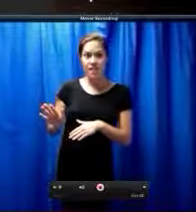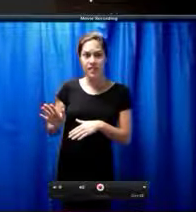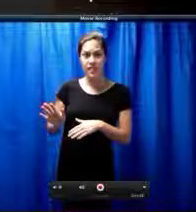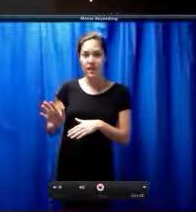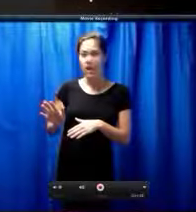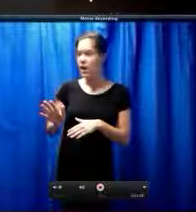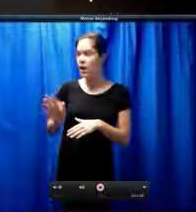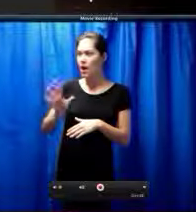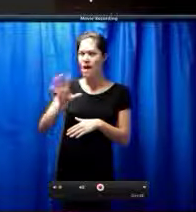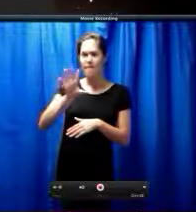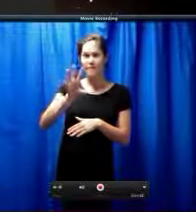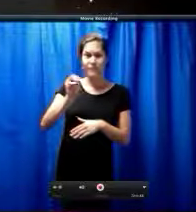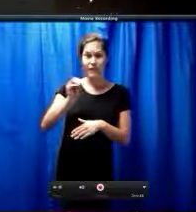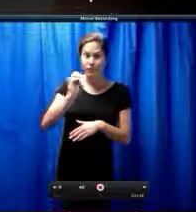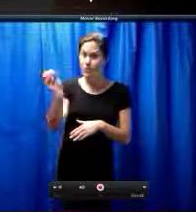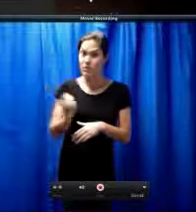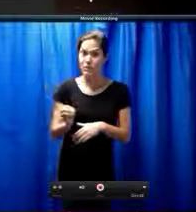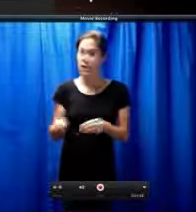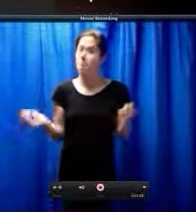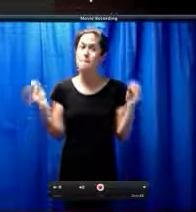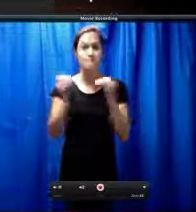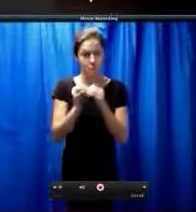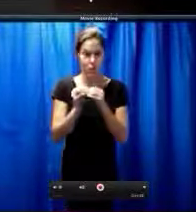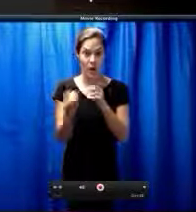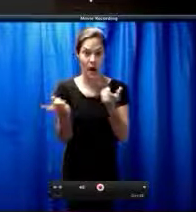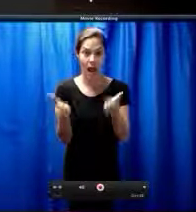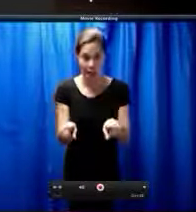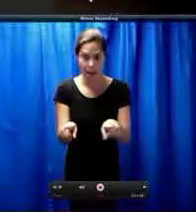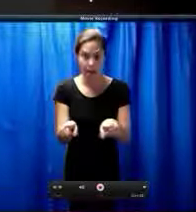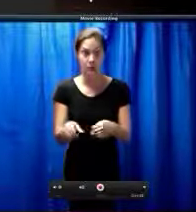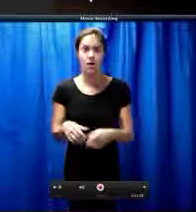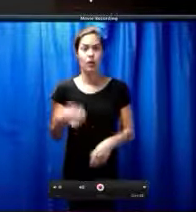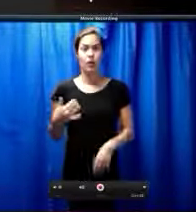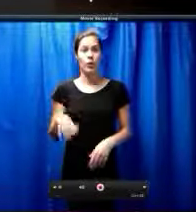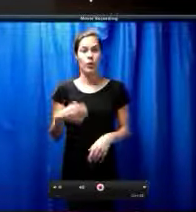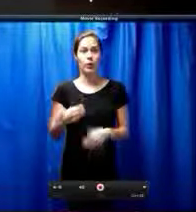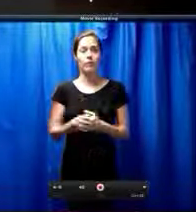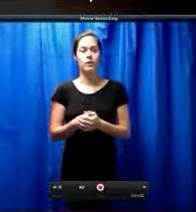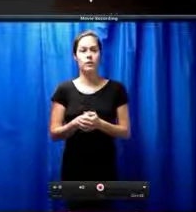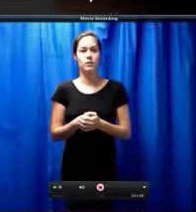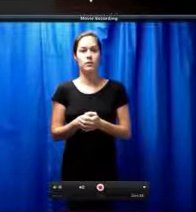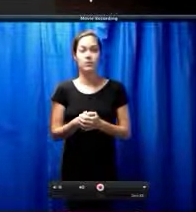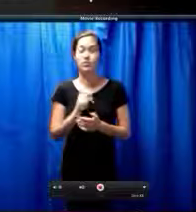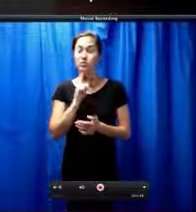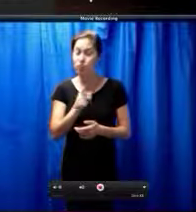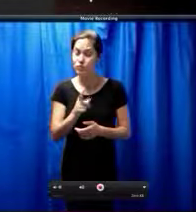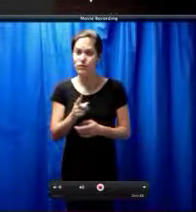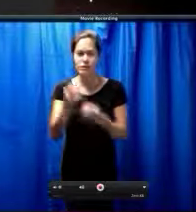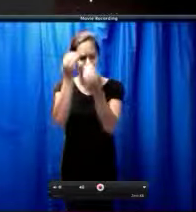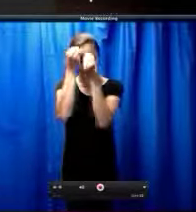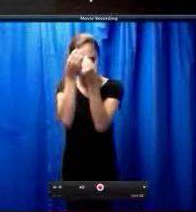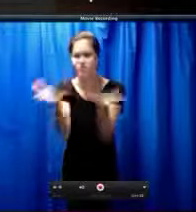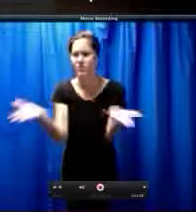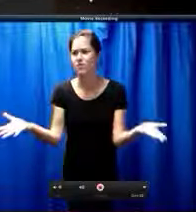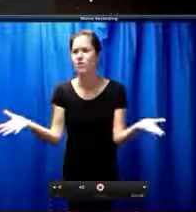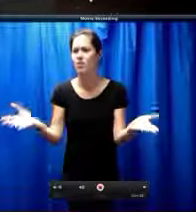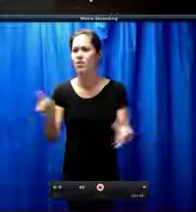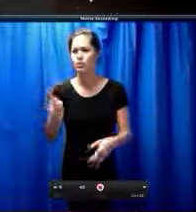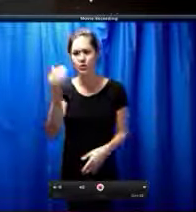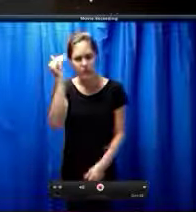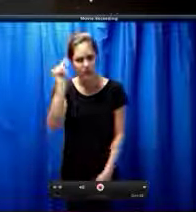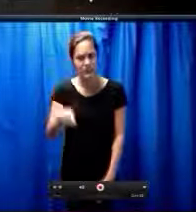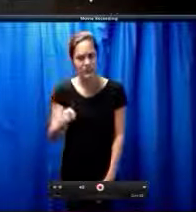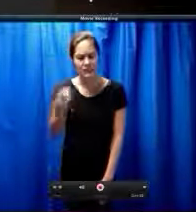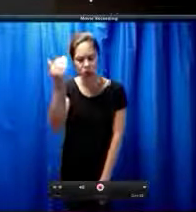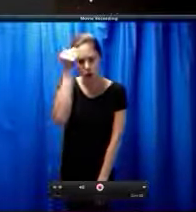So we want to make sure that we share the information and really get people to know what this is about. Again, some of the